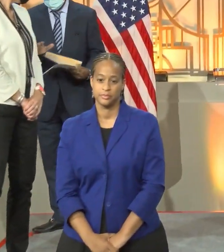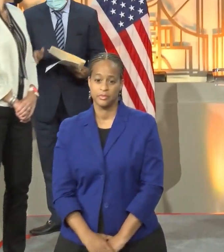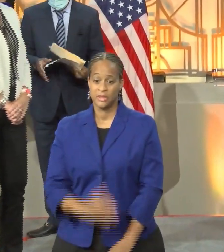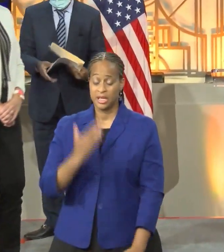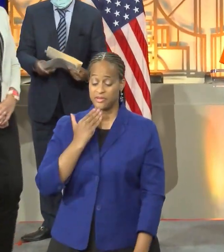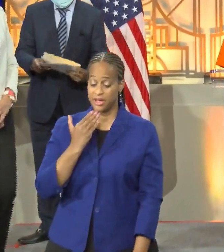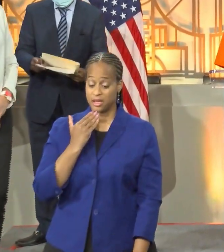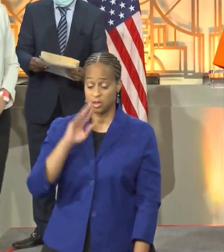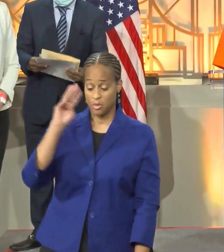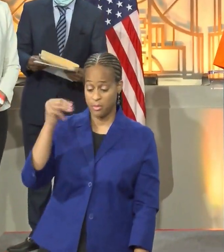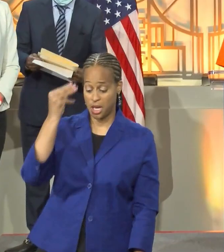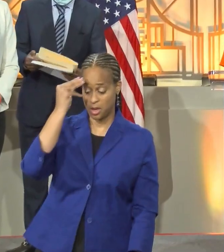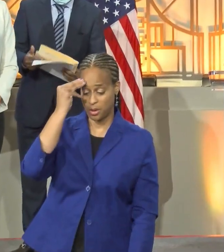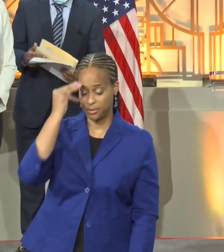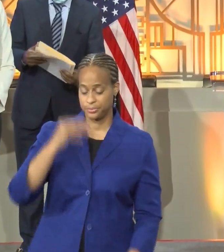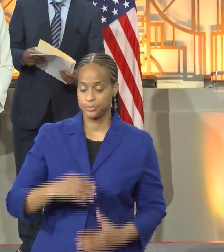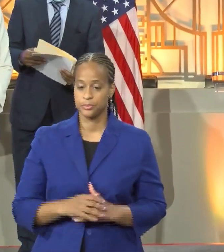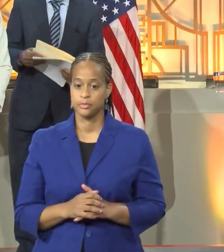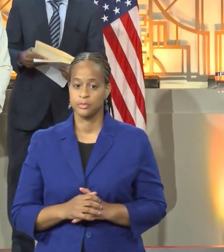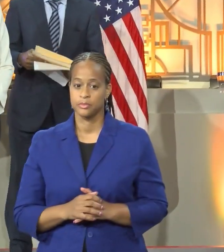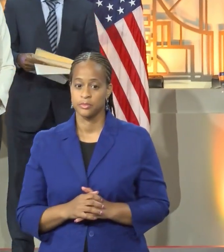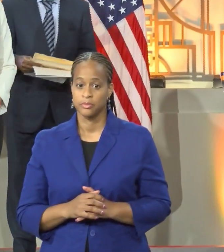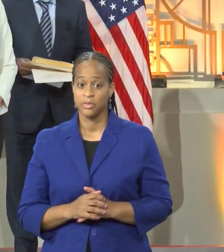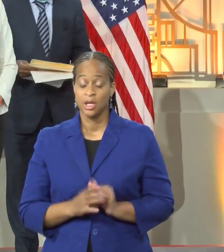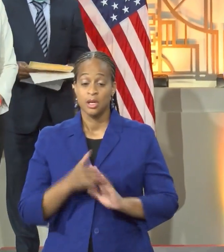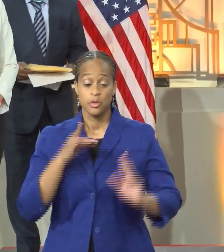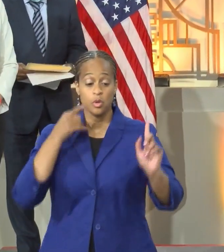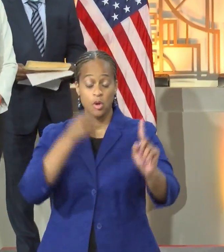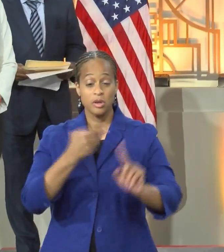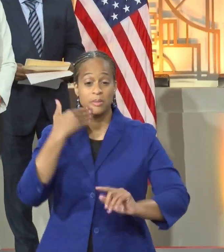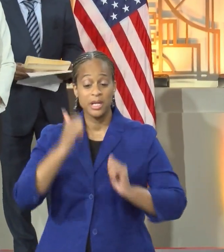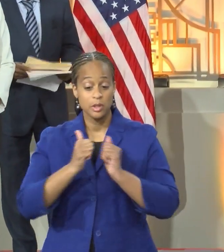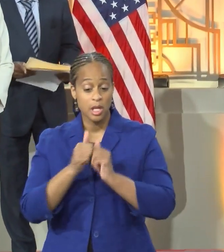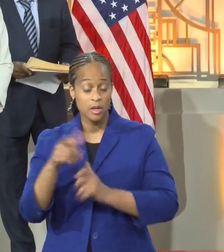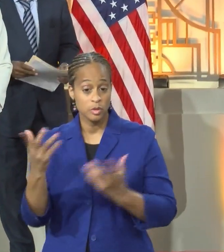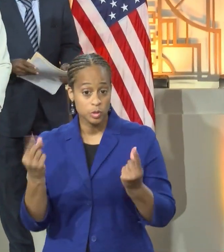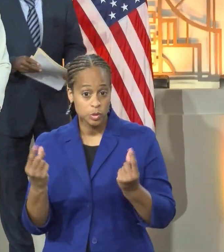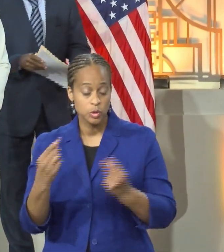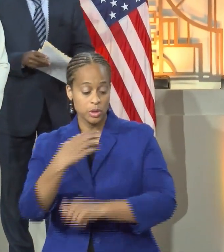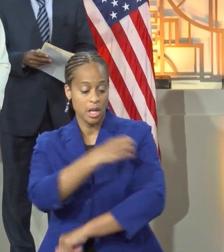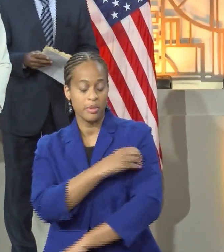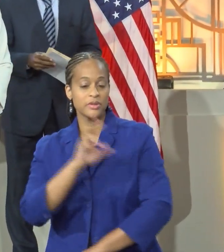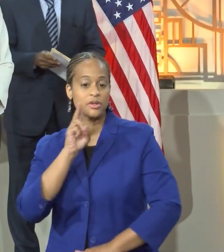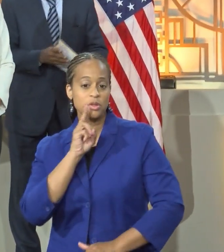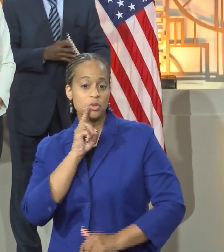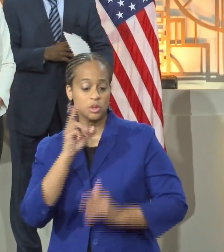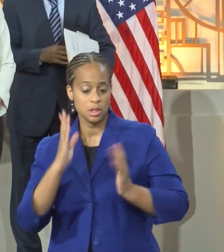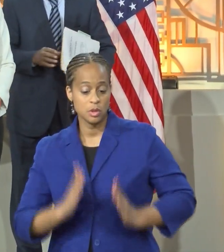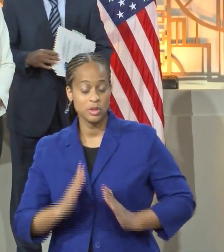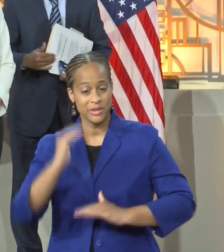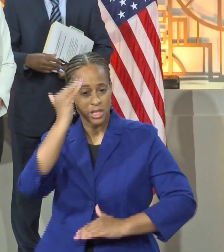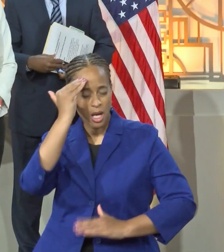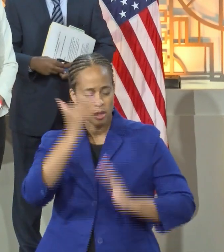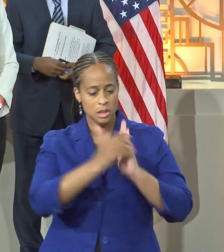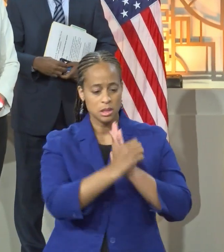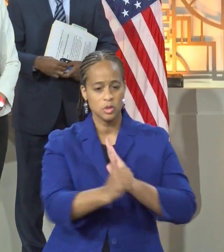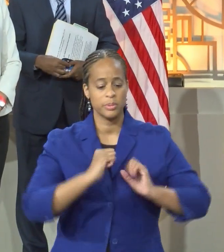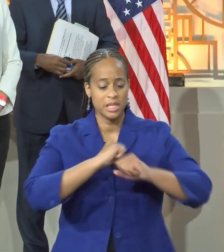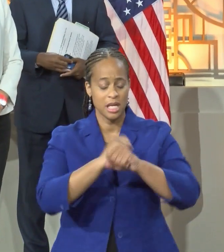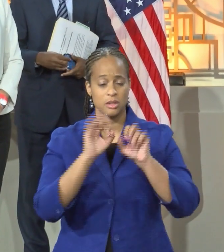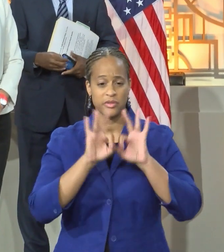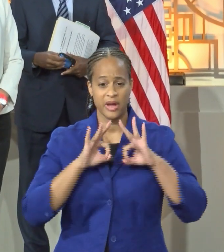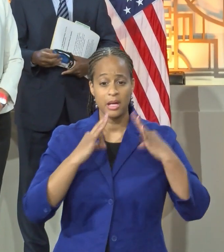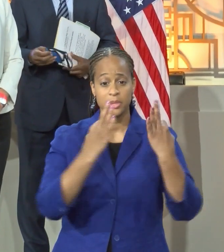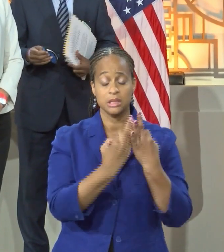Thank you, Mayor. The goal of Better Together is to empower Houstonians with the knowledge and skills to protect their families